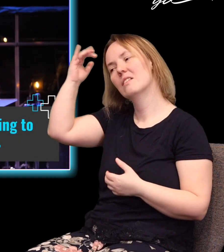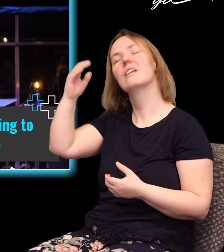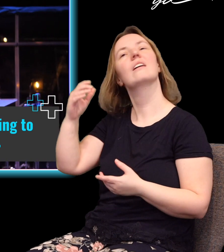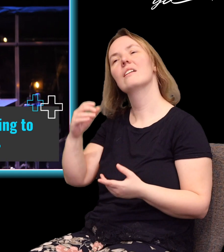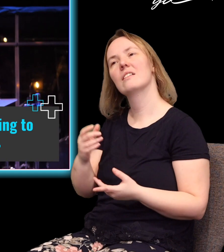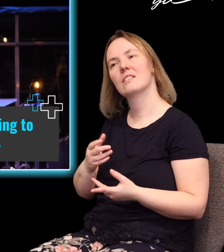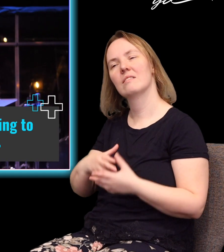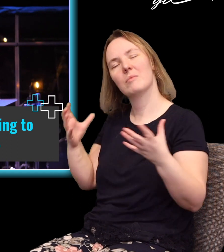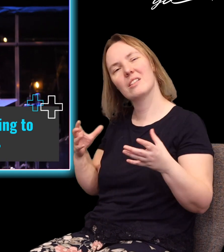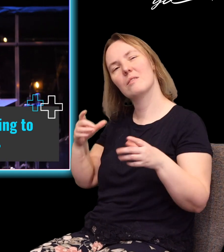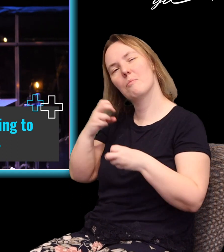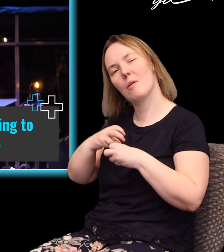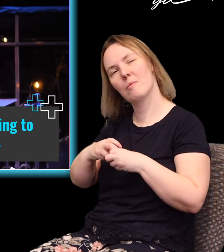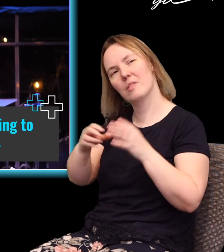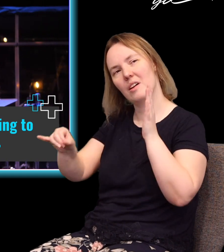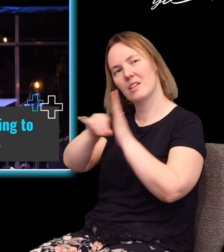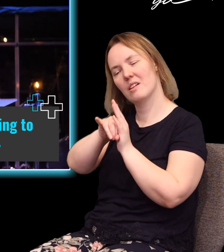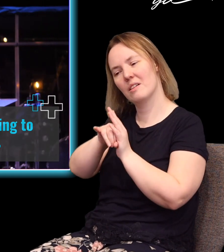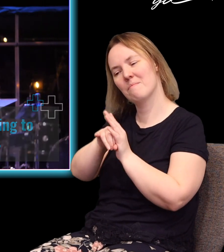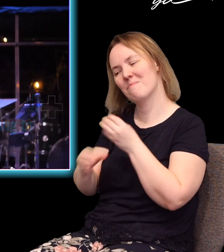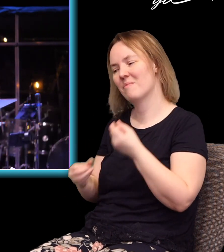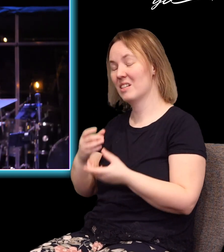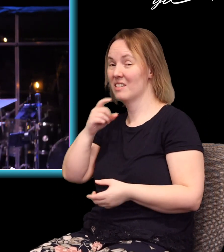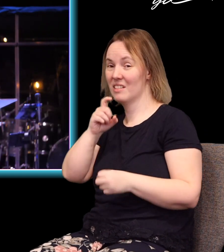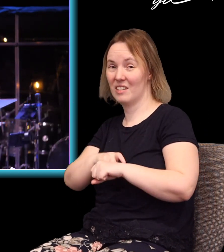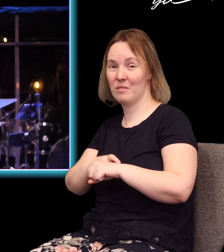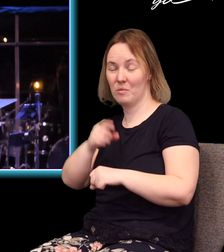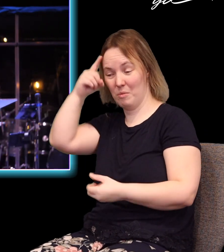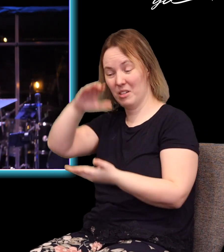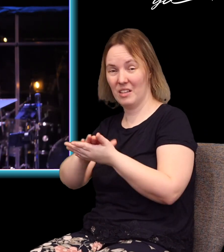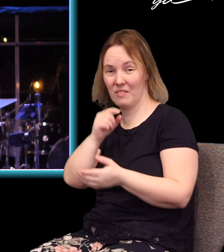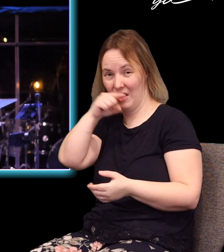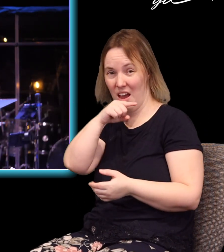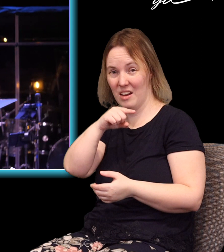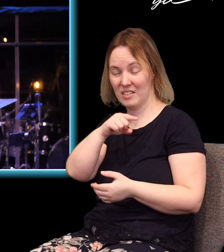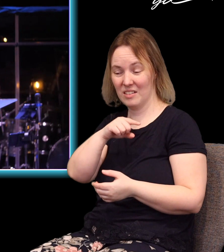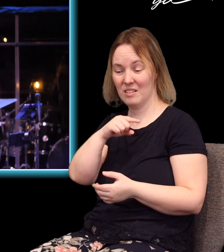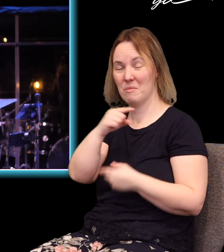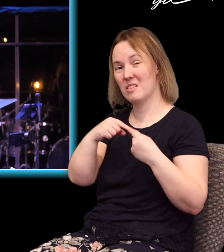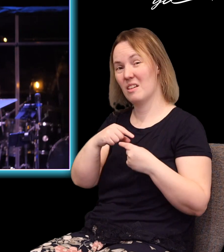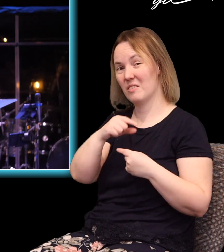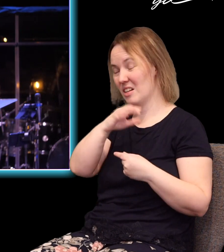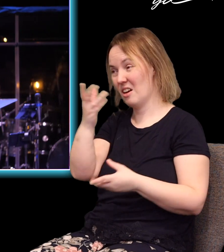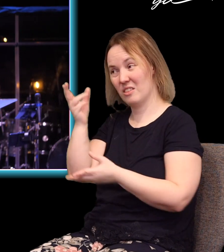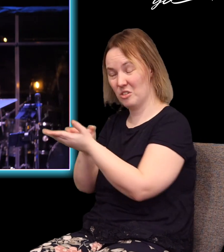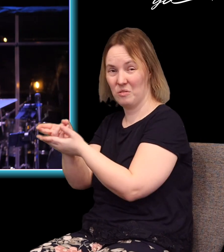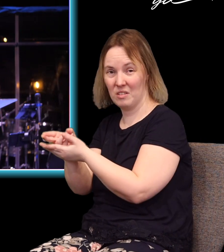main problem with our identity is that we often believe lies about ourselves rather than the